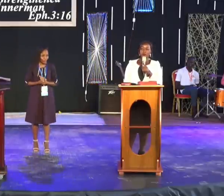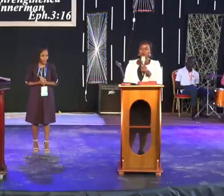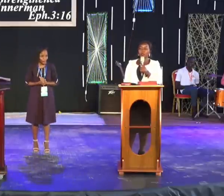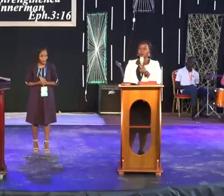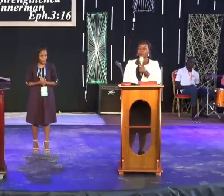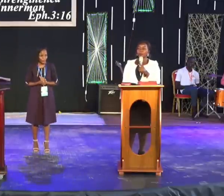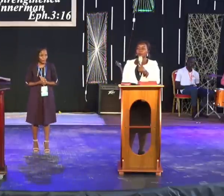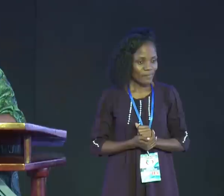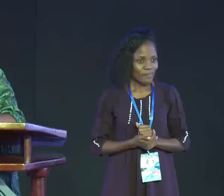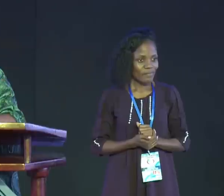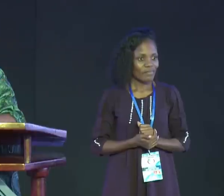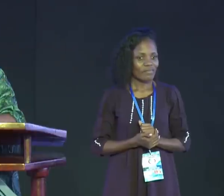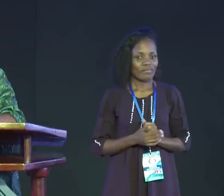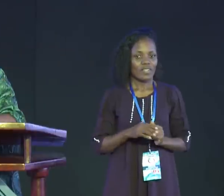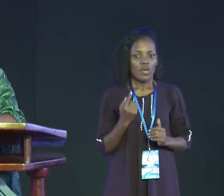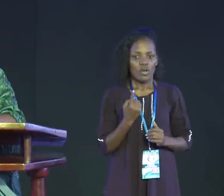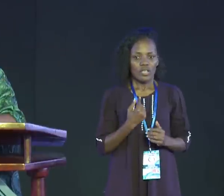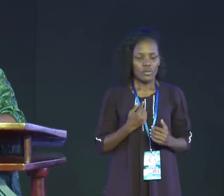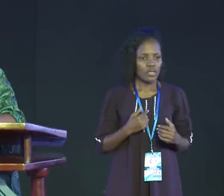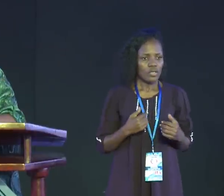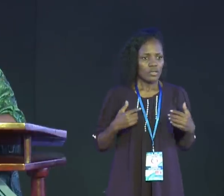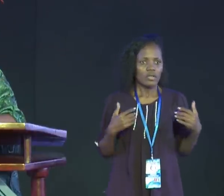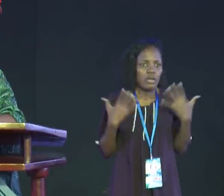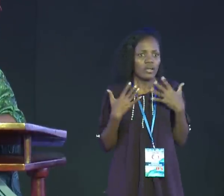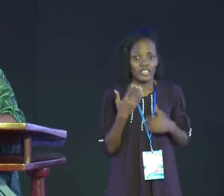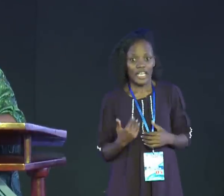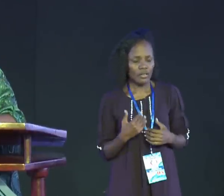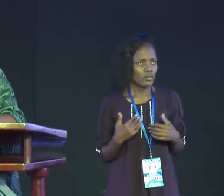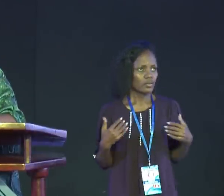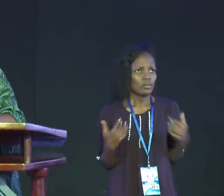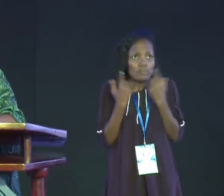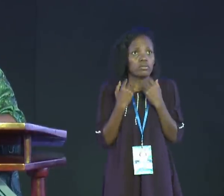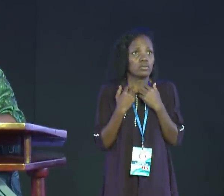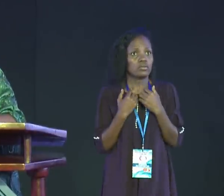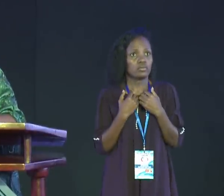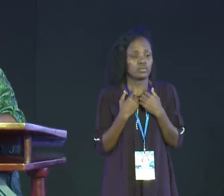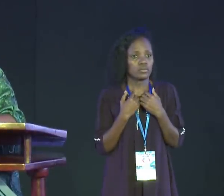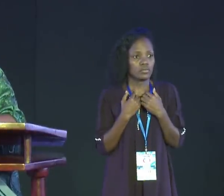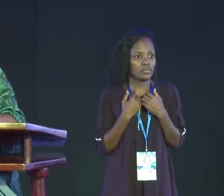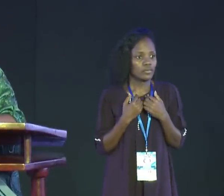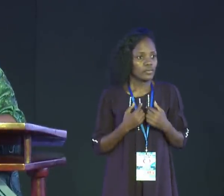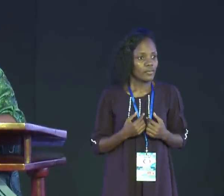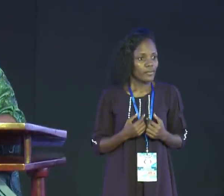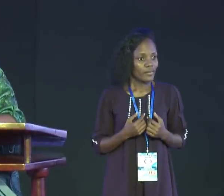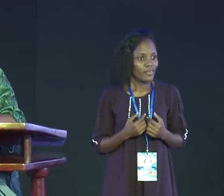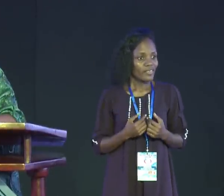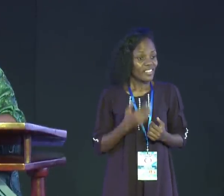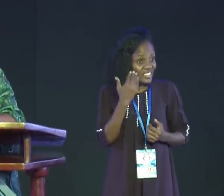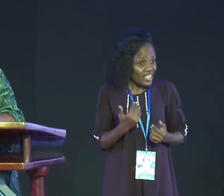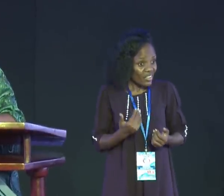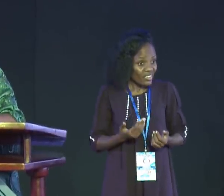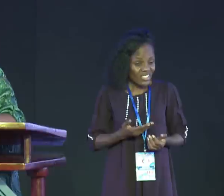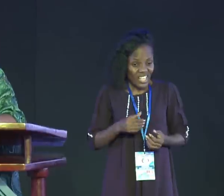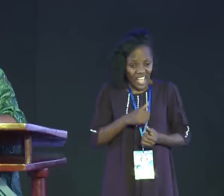thank the Lord. Ng'oggyeko ekyekango omwana kye yafuna. Apart from the shock that the child got,